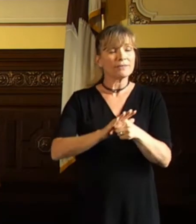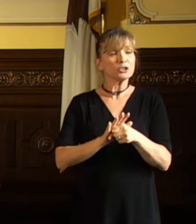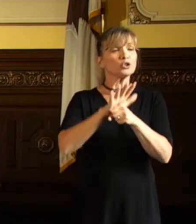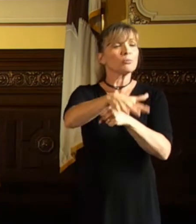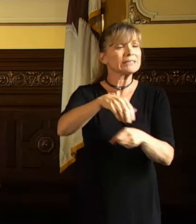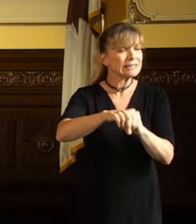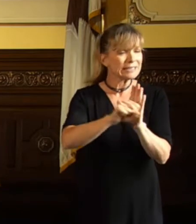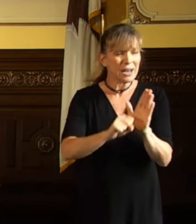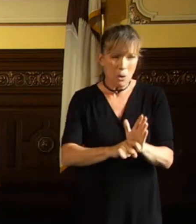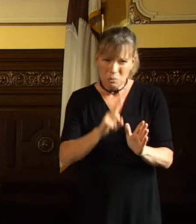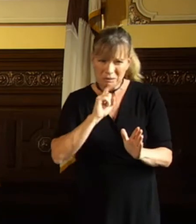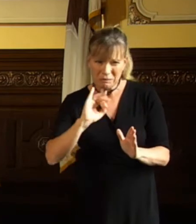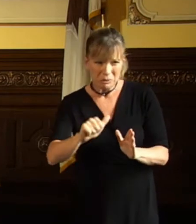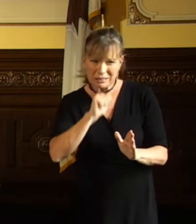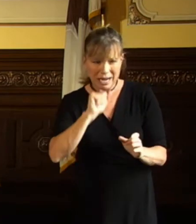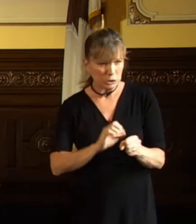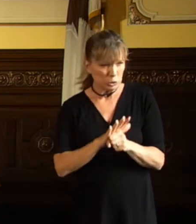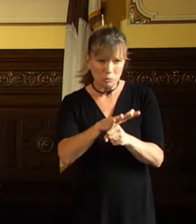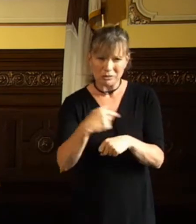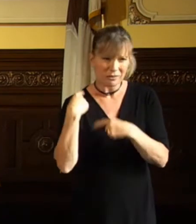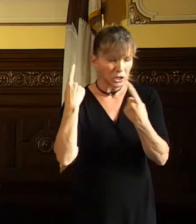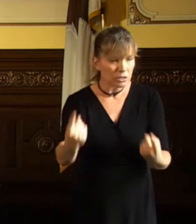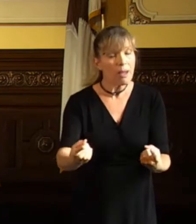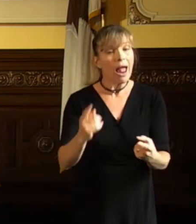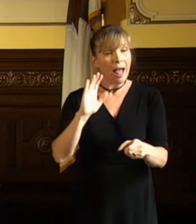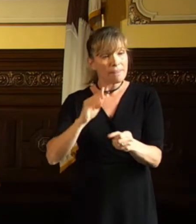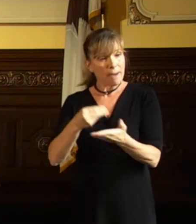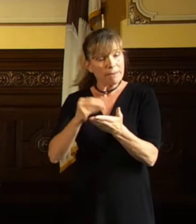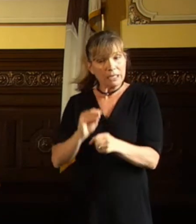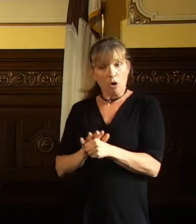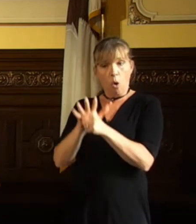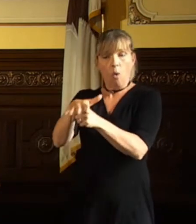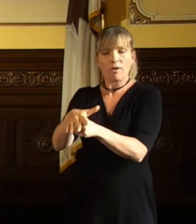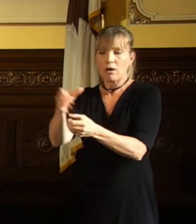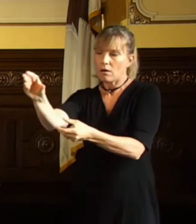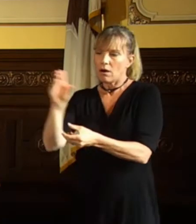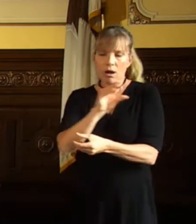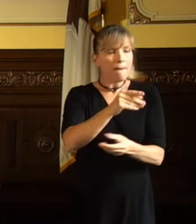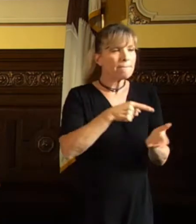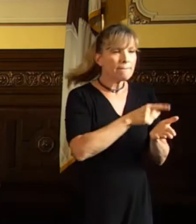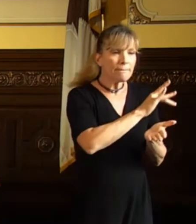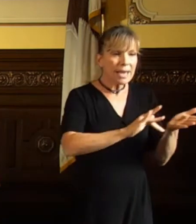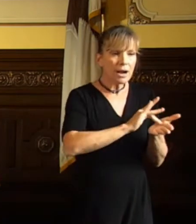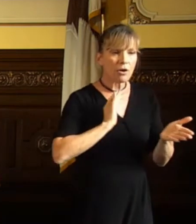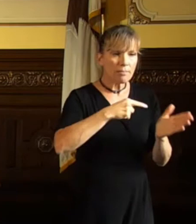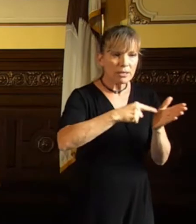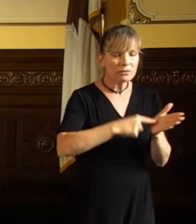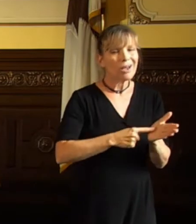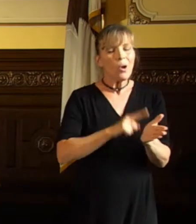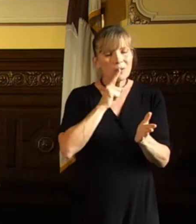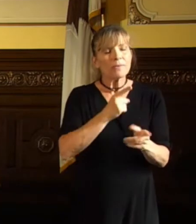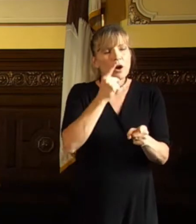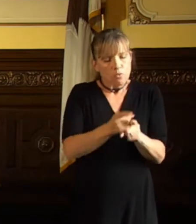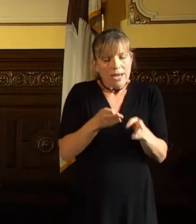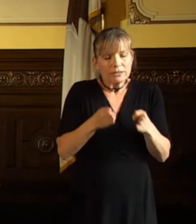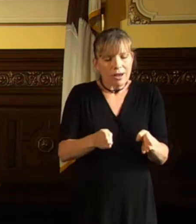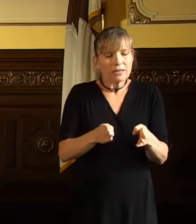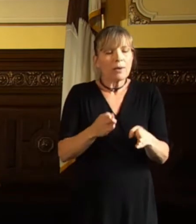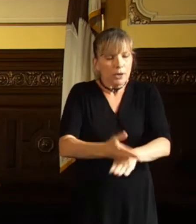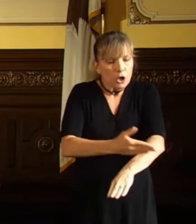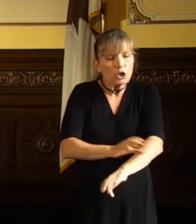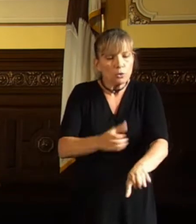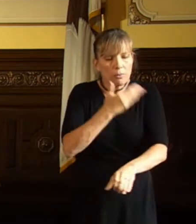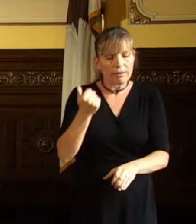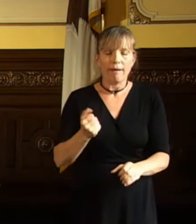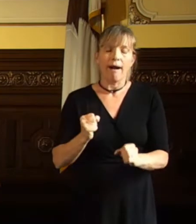state, something that hasn't happened for a long time, which would have been used to pay down some of our bills. We were on track to do better. Obviously everybody has a